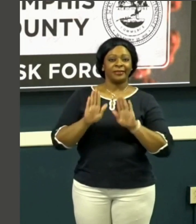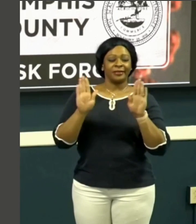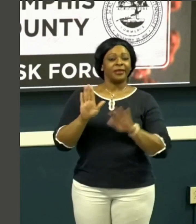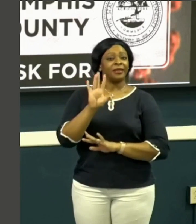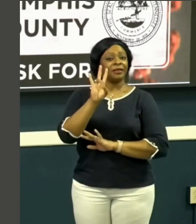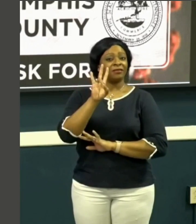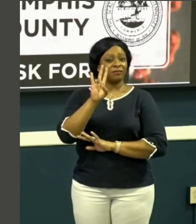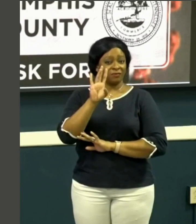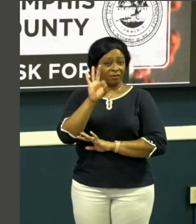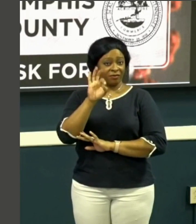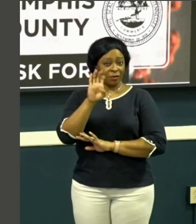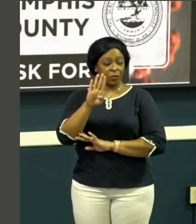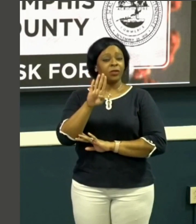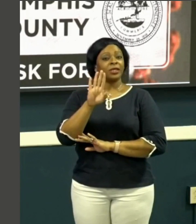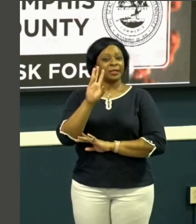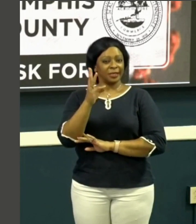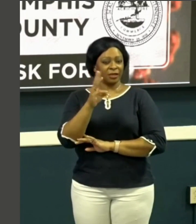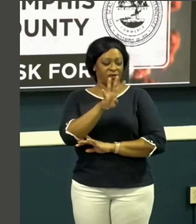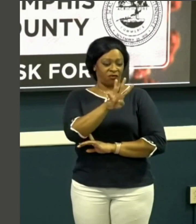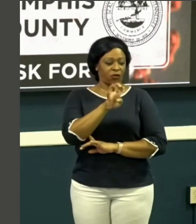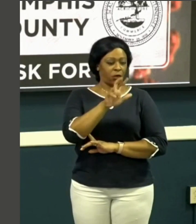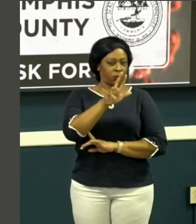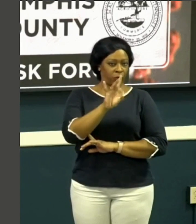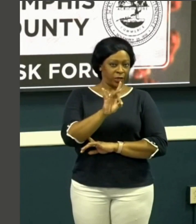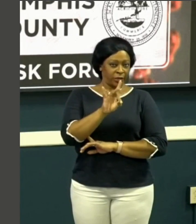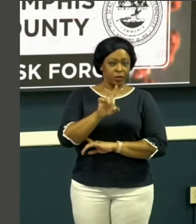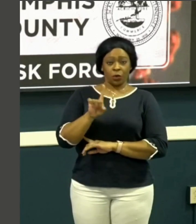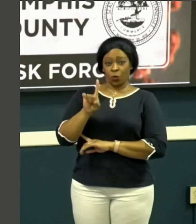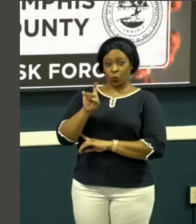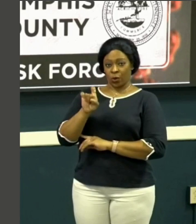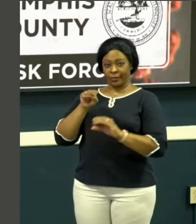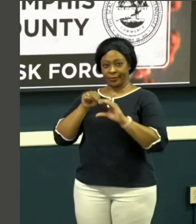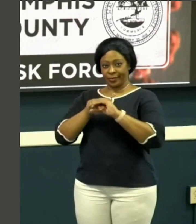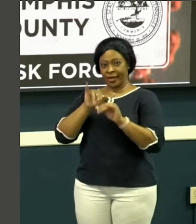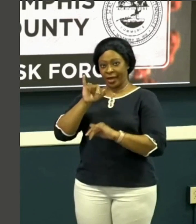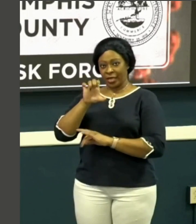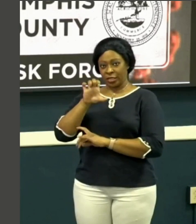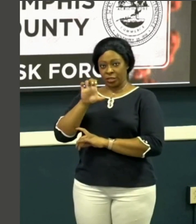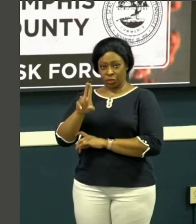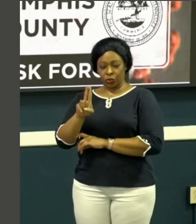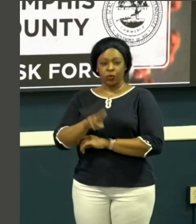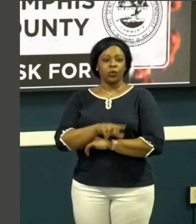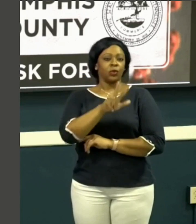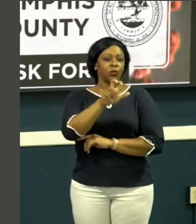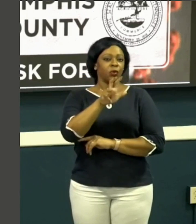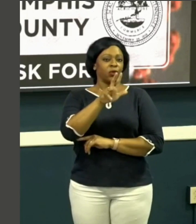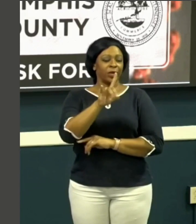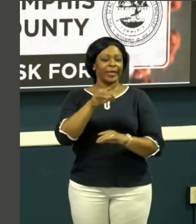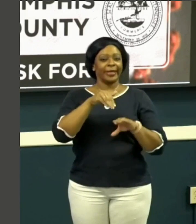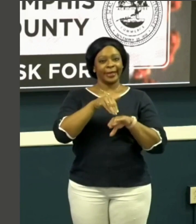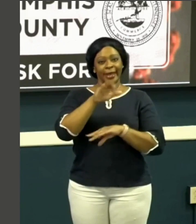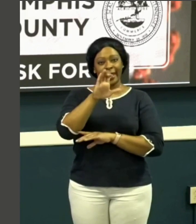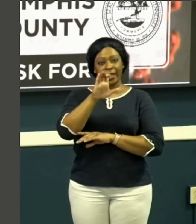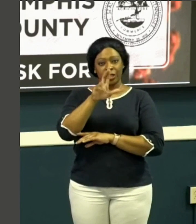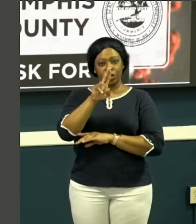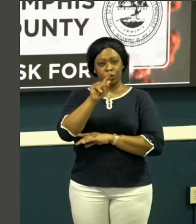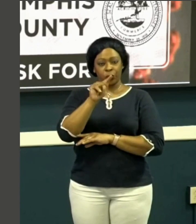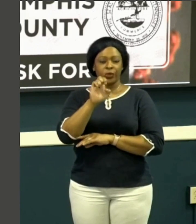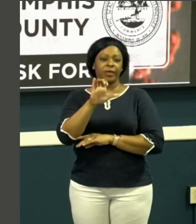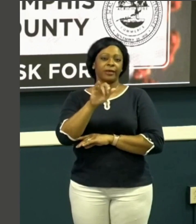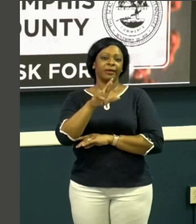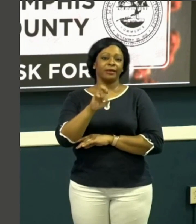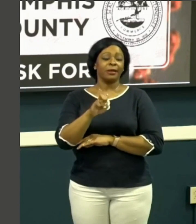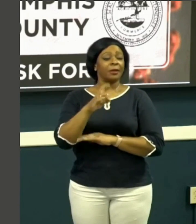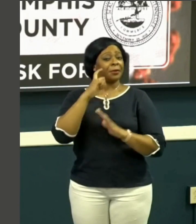6th, 438, with 100 in the ICUs and 338 in acute care. We have noted